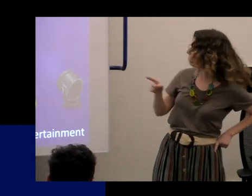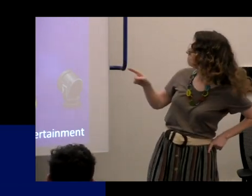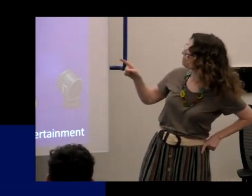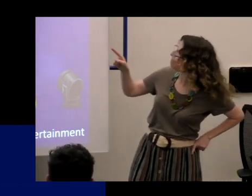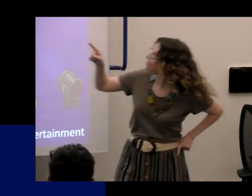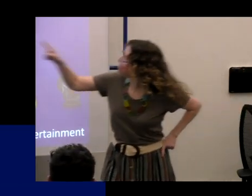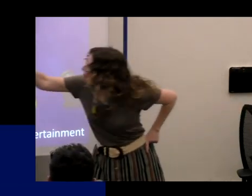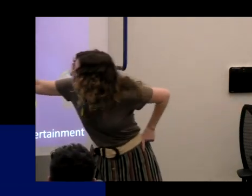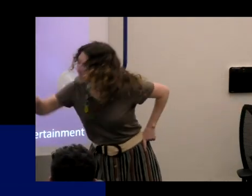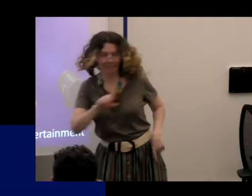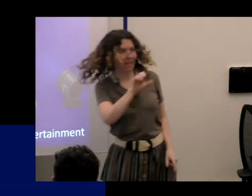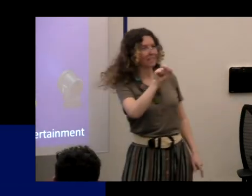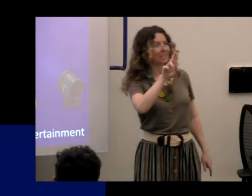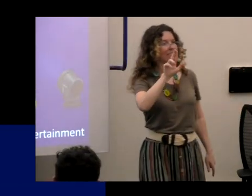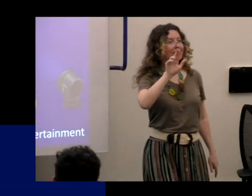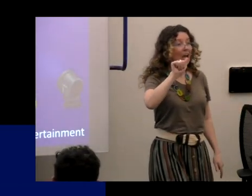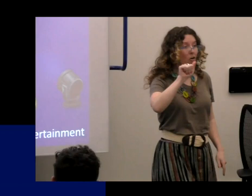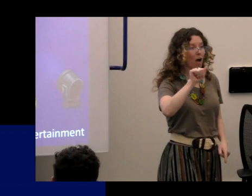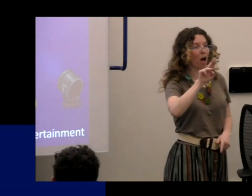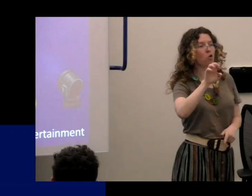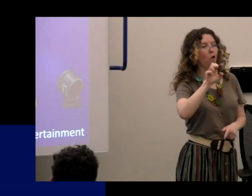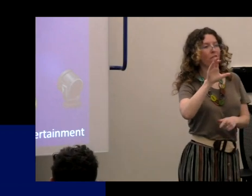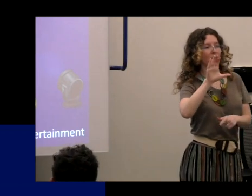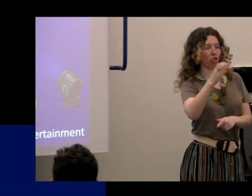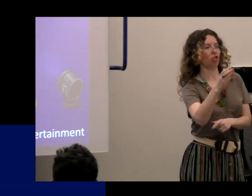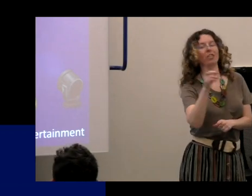don't know if you would know who, it's this woman right here,